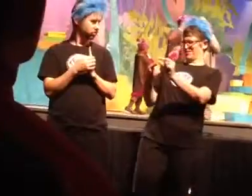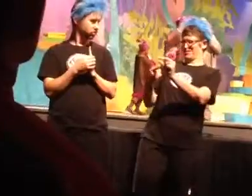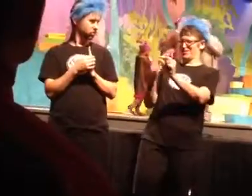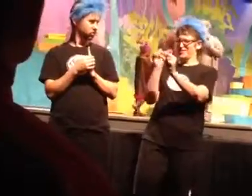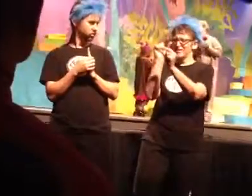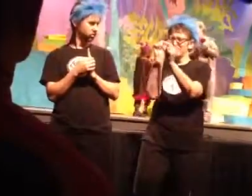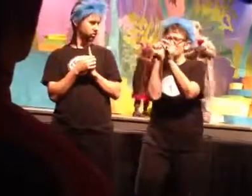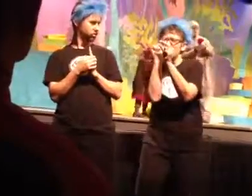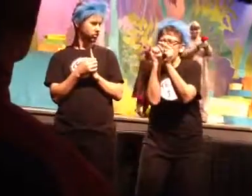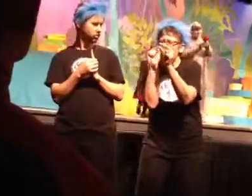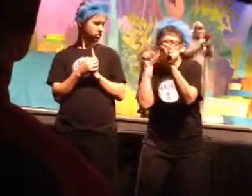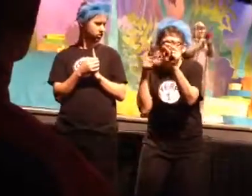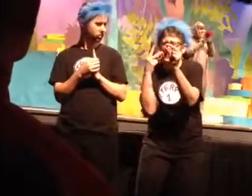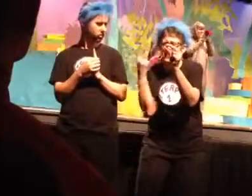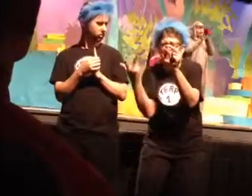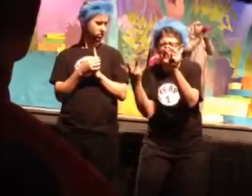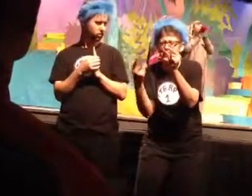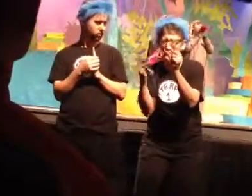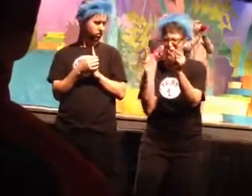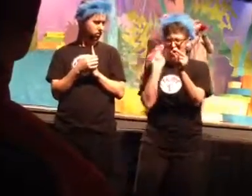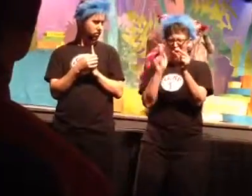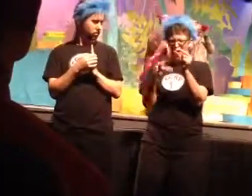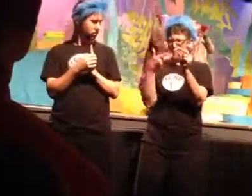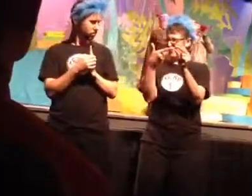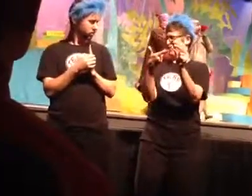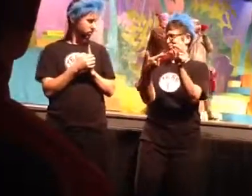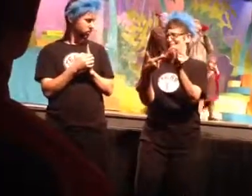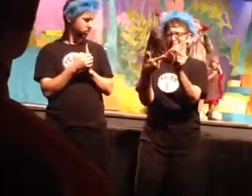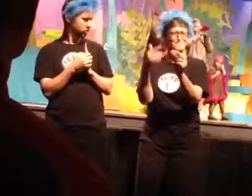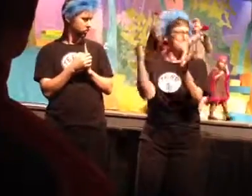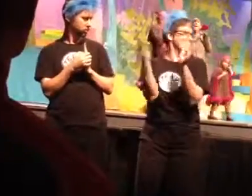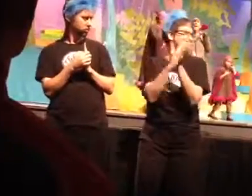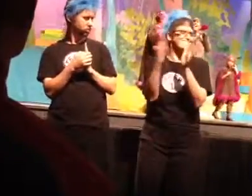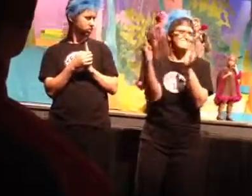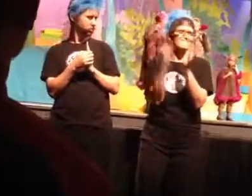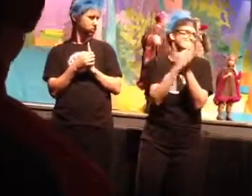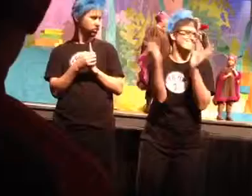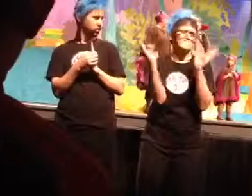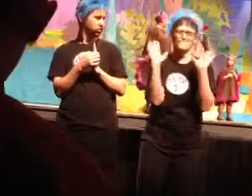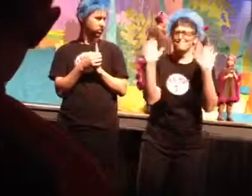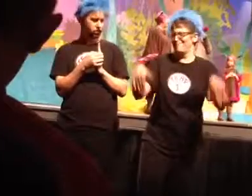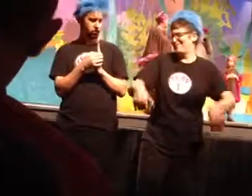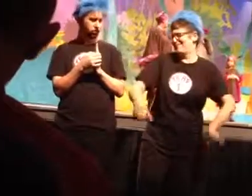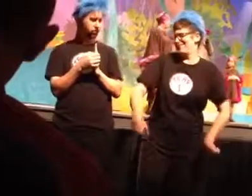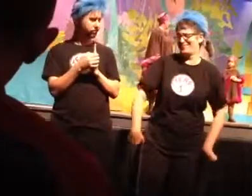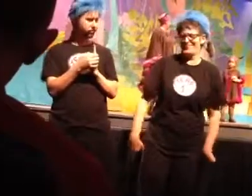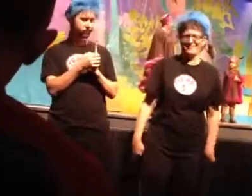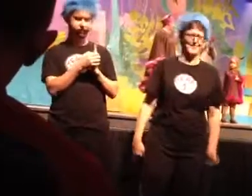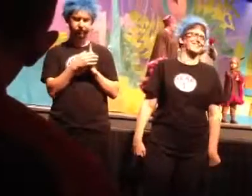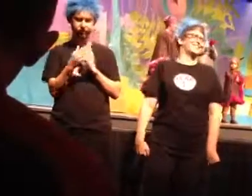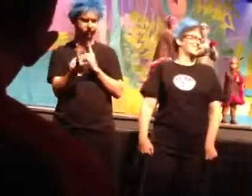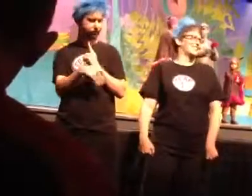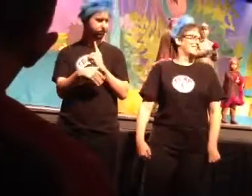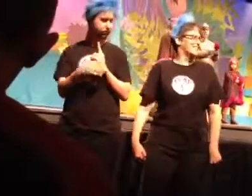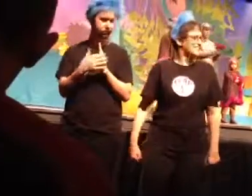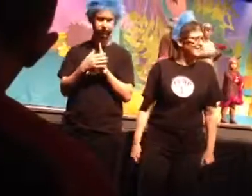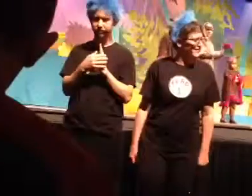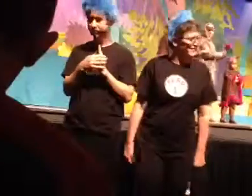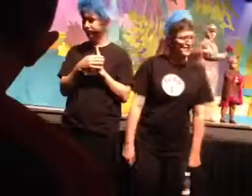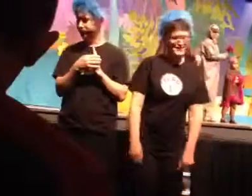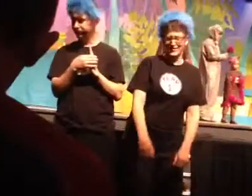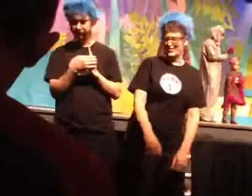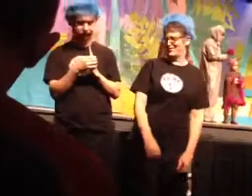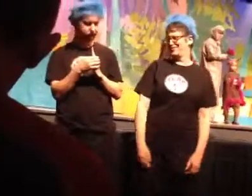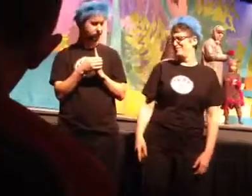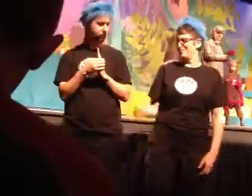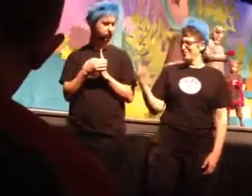As big as small as the head of a pin, a personal man, why it never has been, ha ha ha